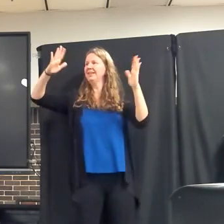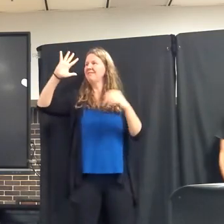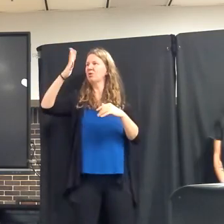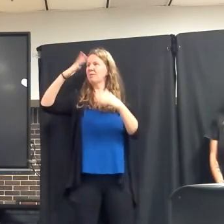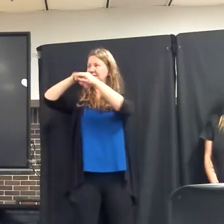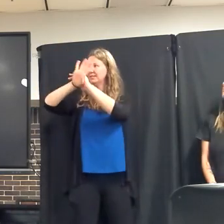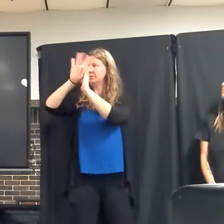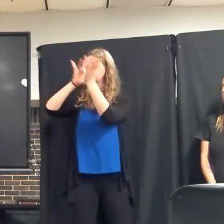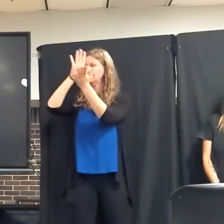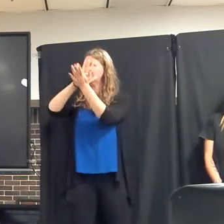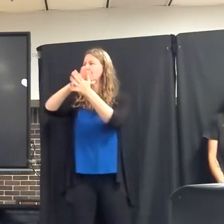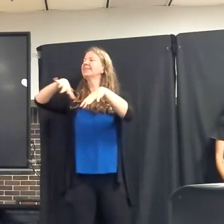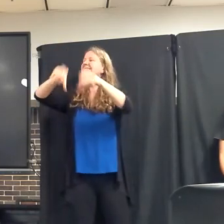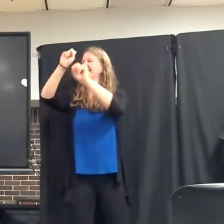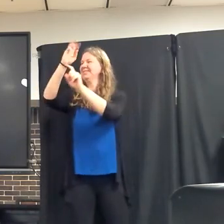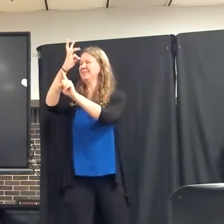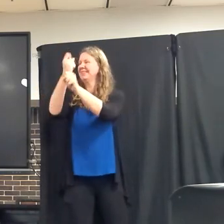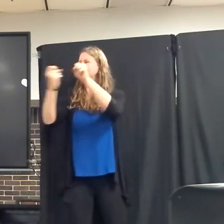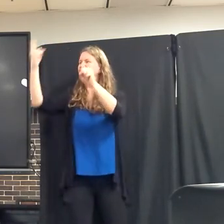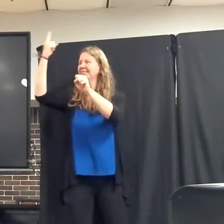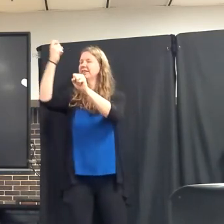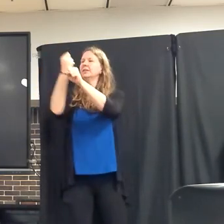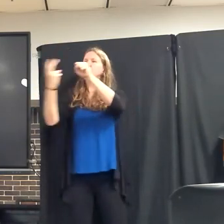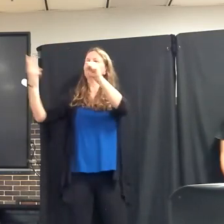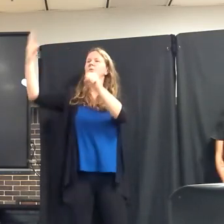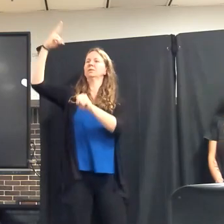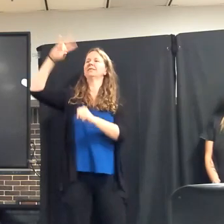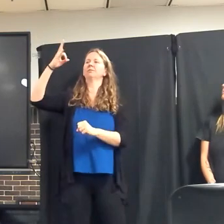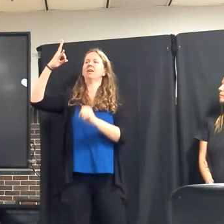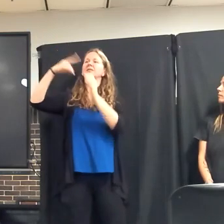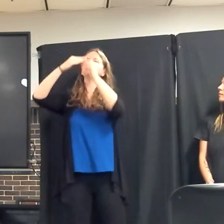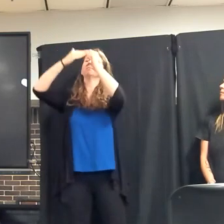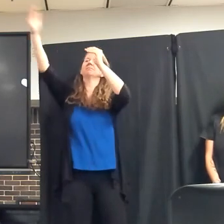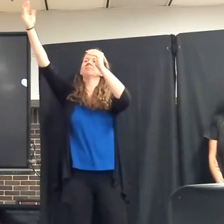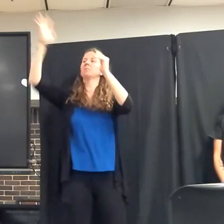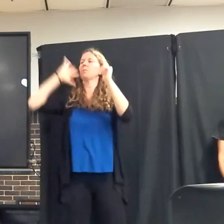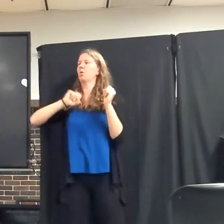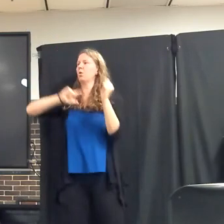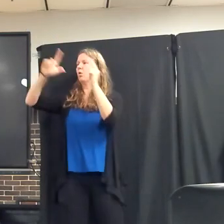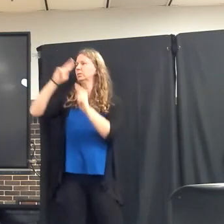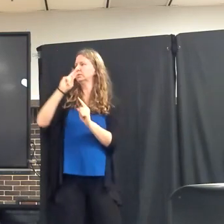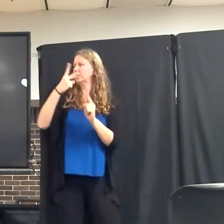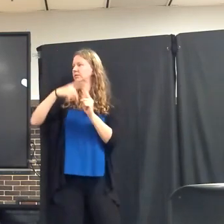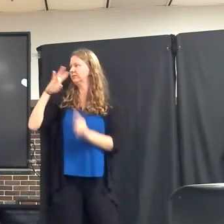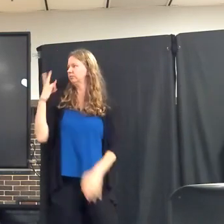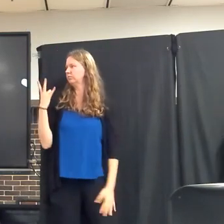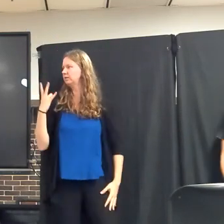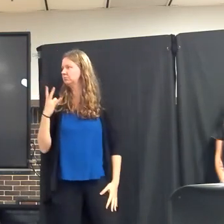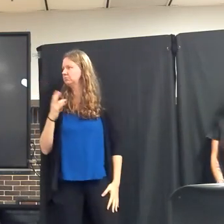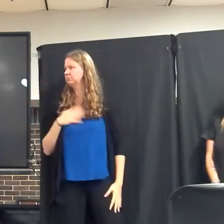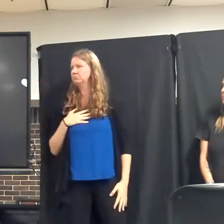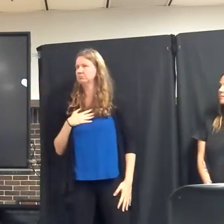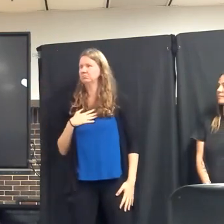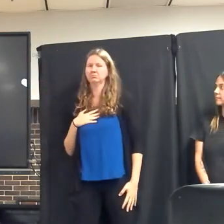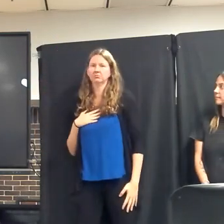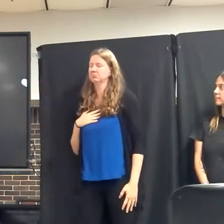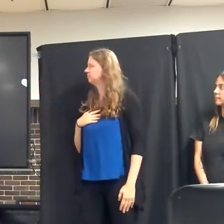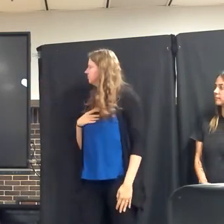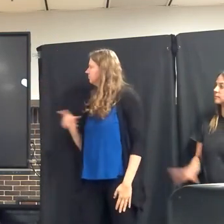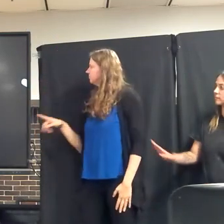will take it. And then next year we'll add 6th grade. And then in 2 years, the 7th grade will take it. So it will be 2nd